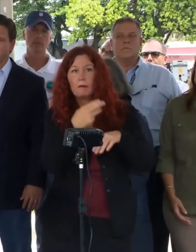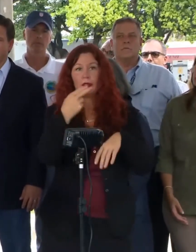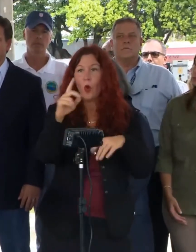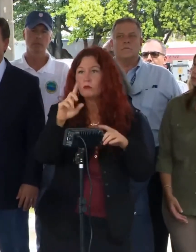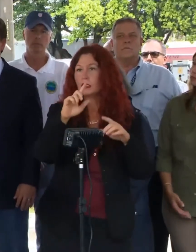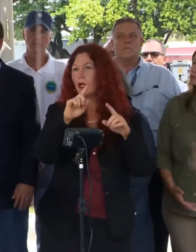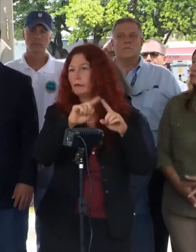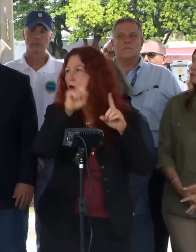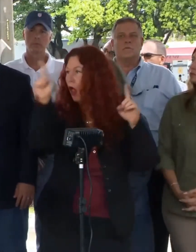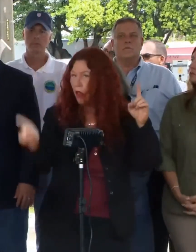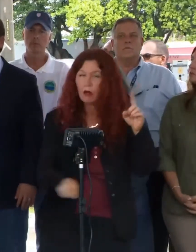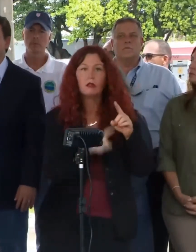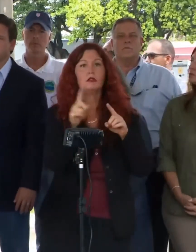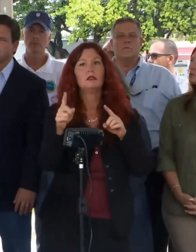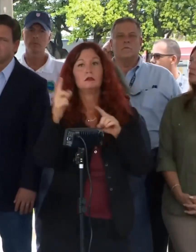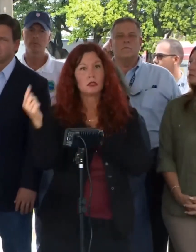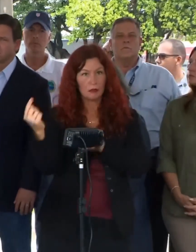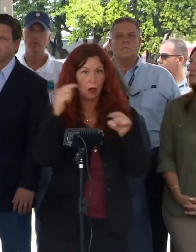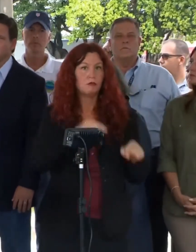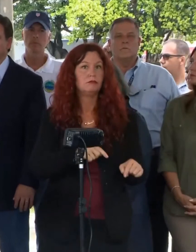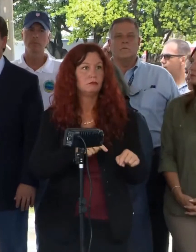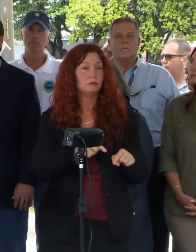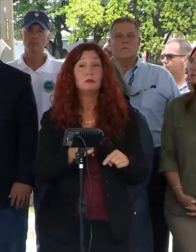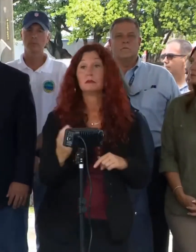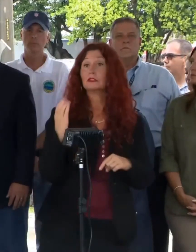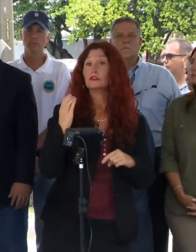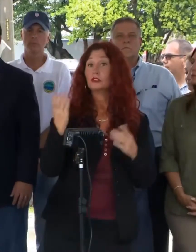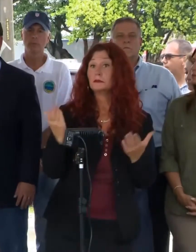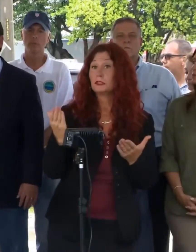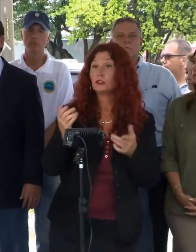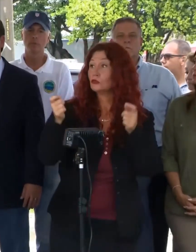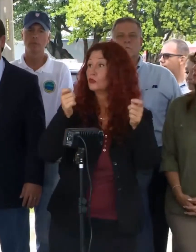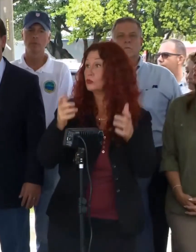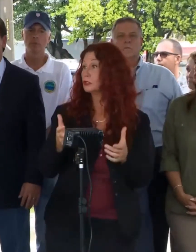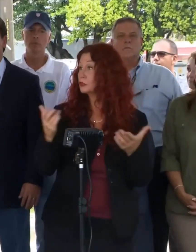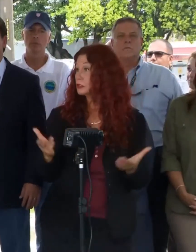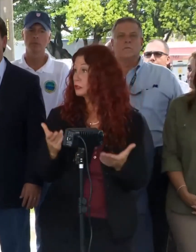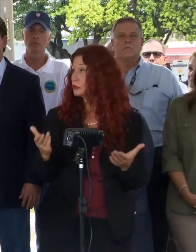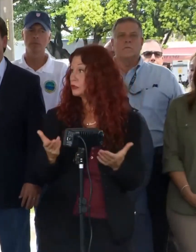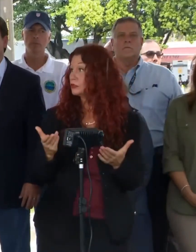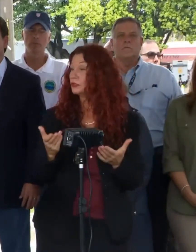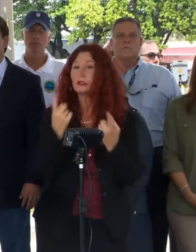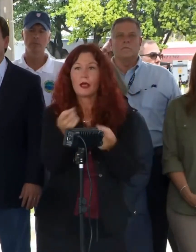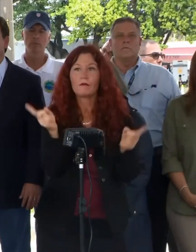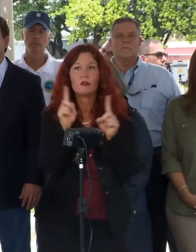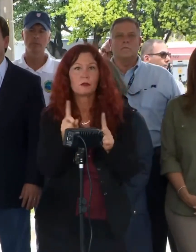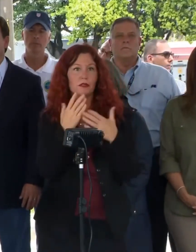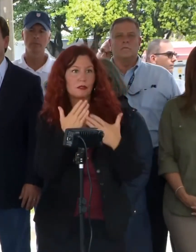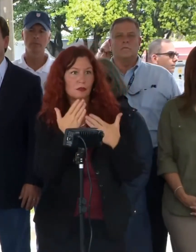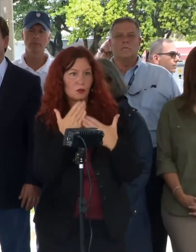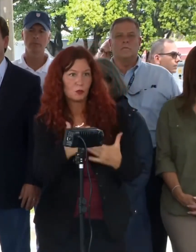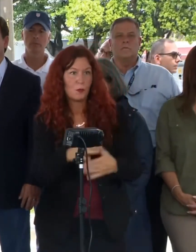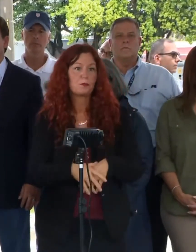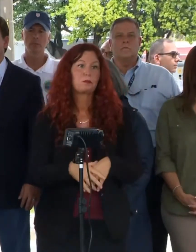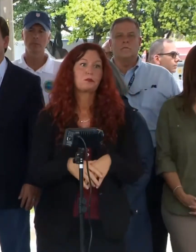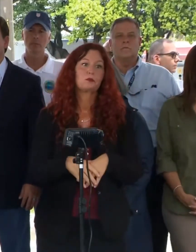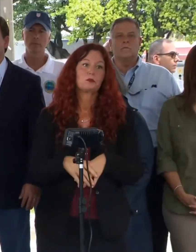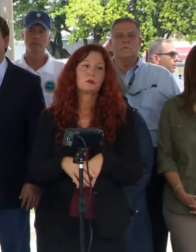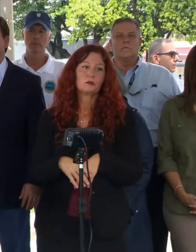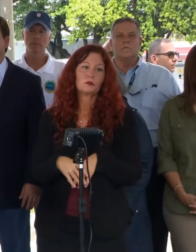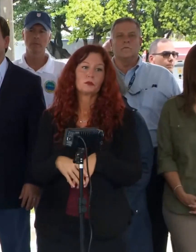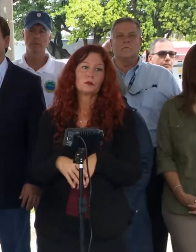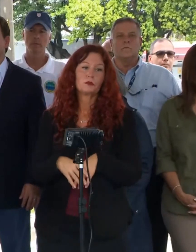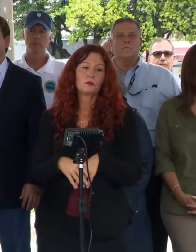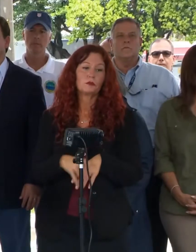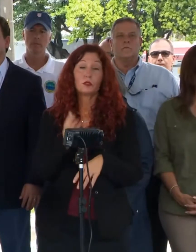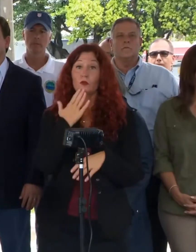at every level. The chief, the director that is here, and everybody else. So I want to thank them and all the